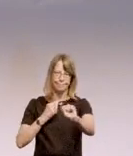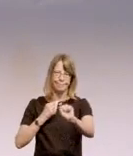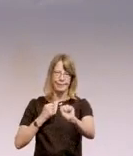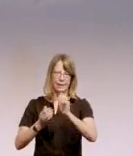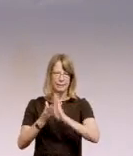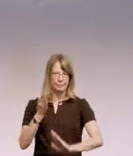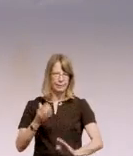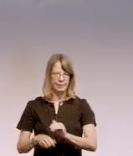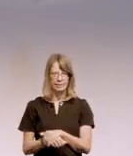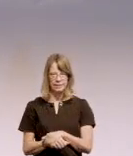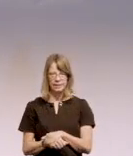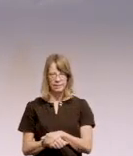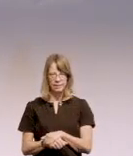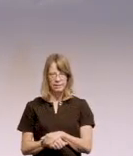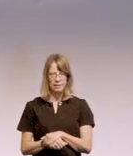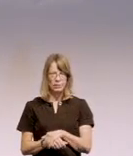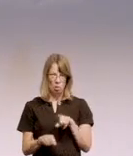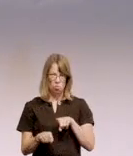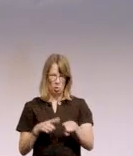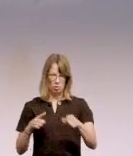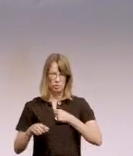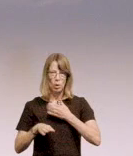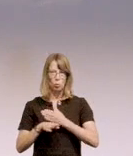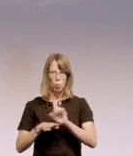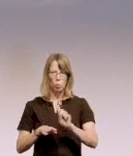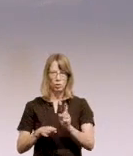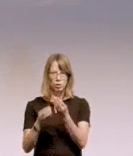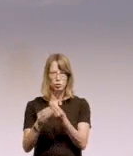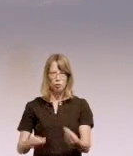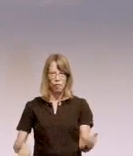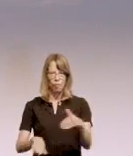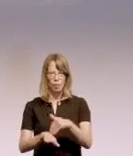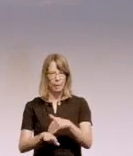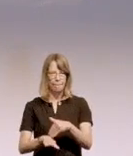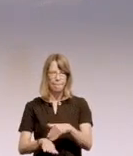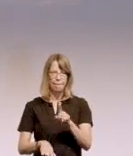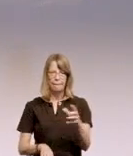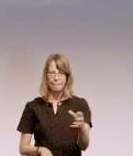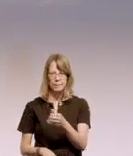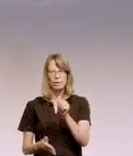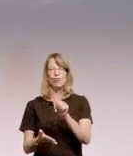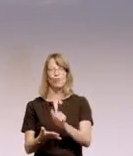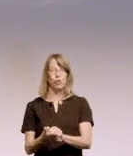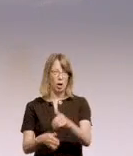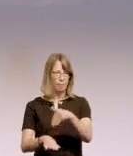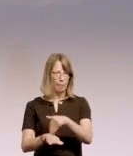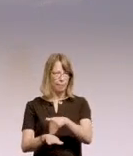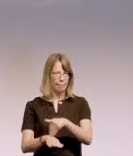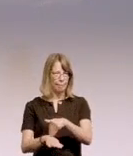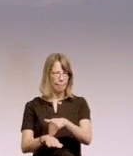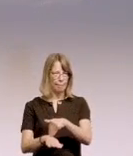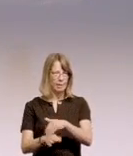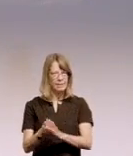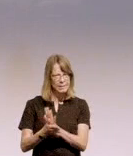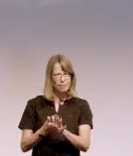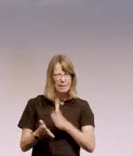the primary thing that we do is solve problems. But we need to solve the right problems. And we can't do that unless we